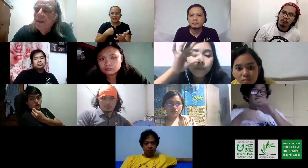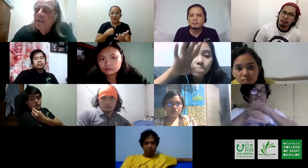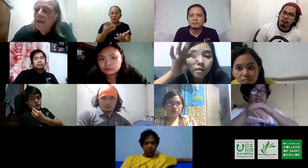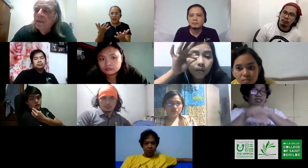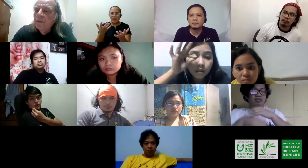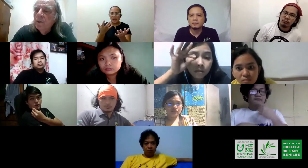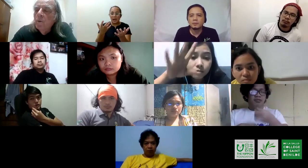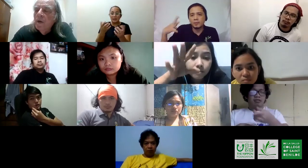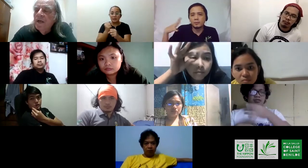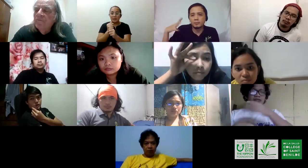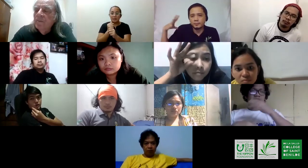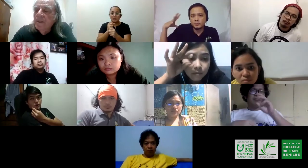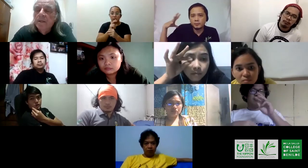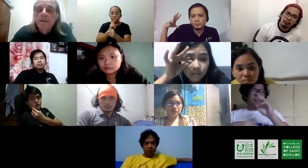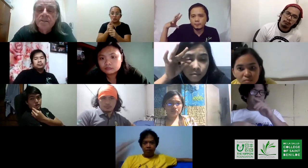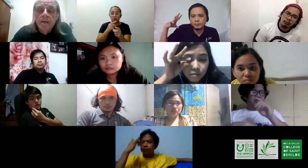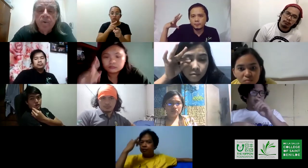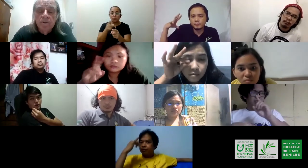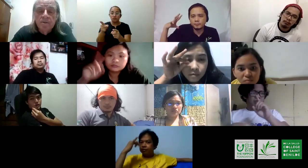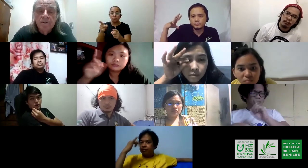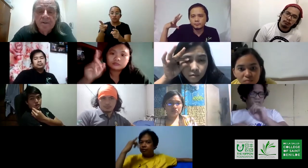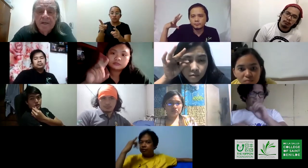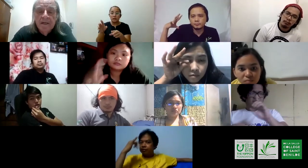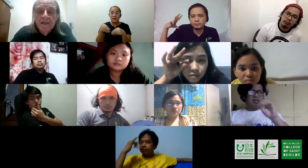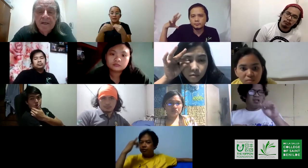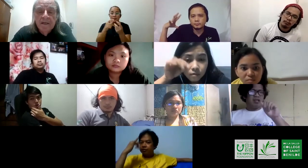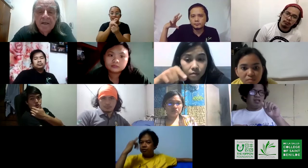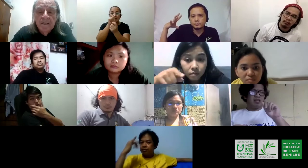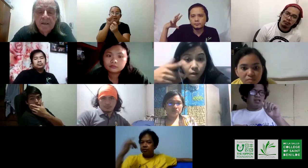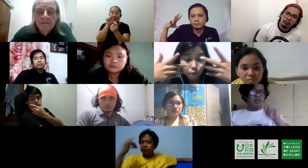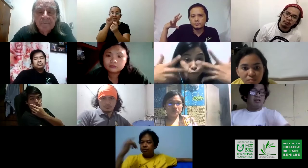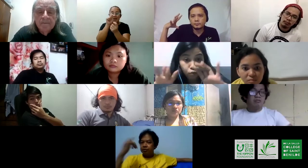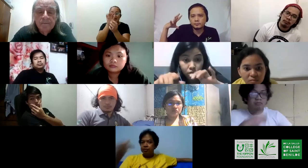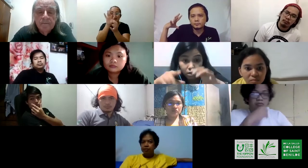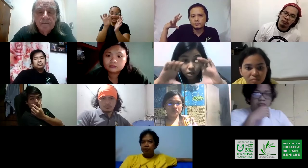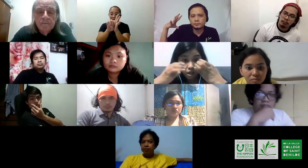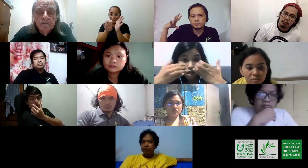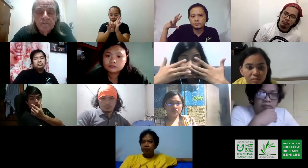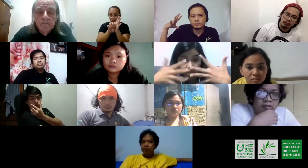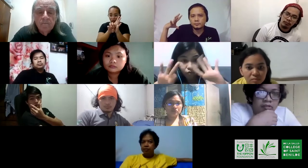sure that you are giving me the examples.